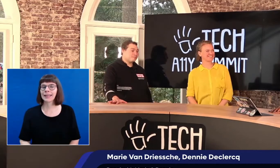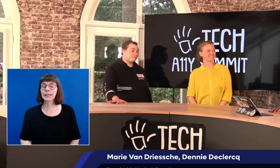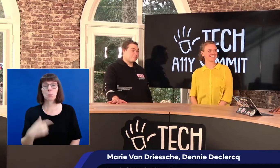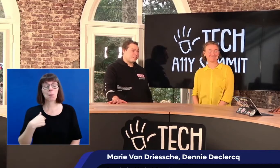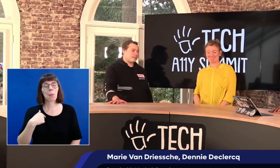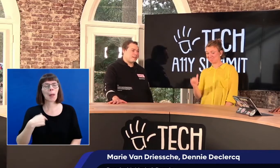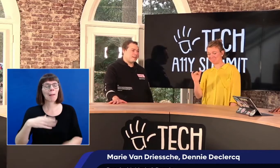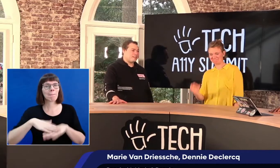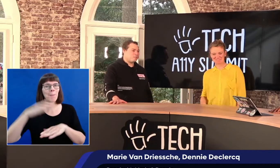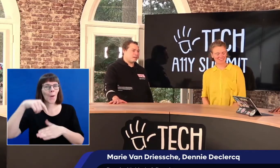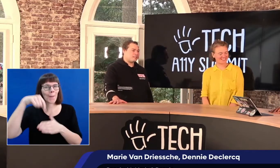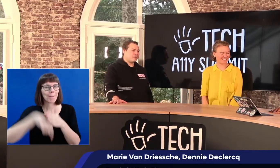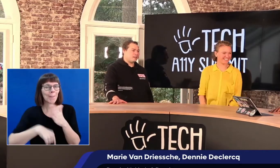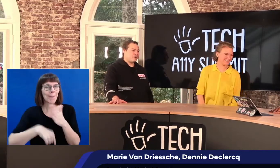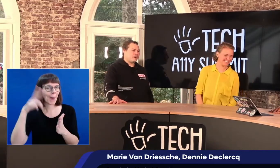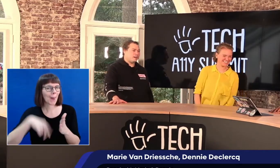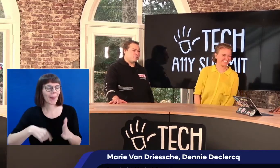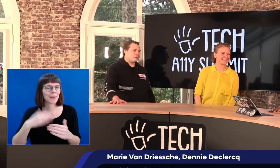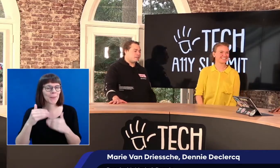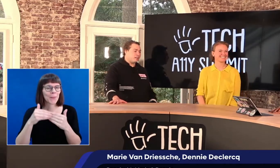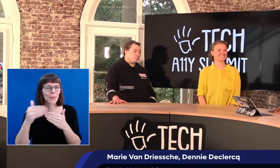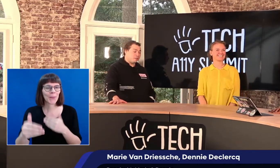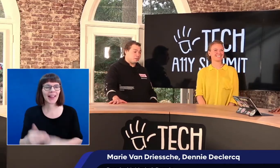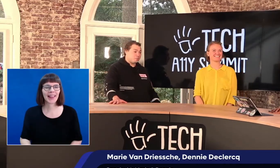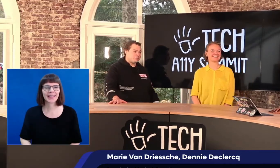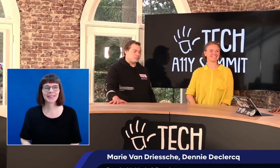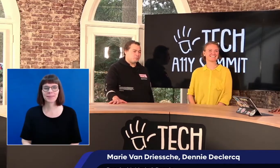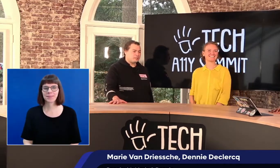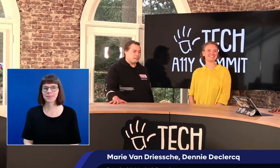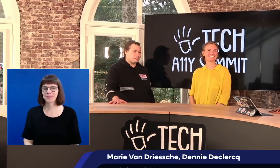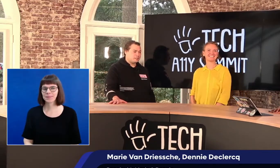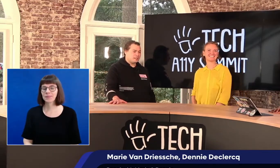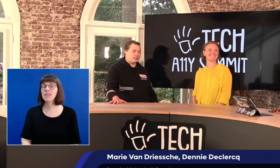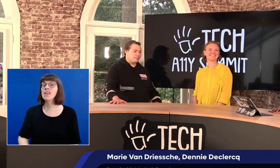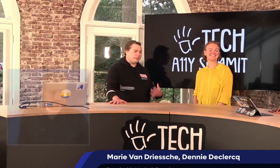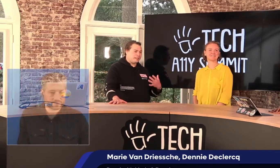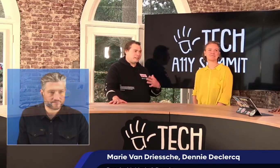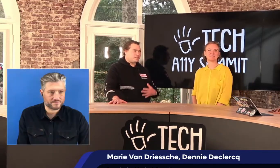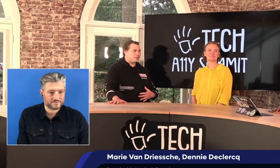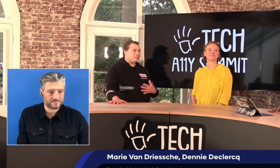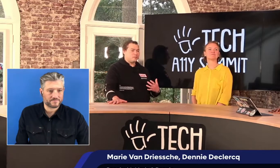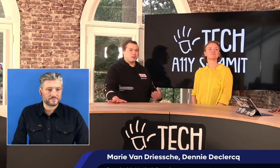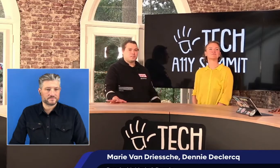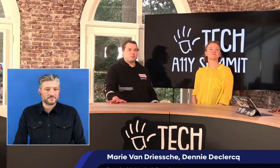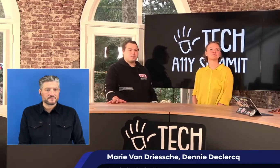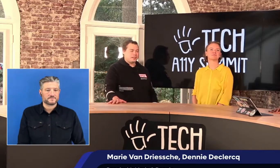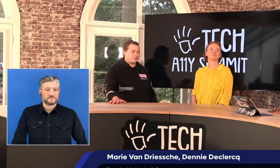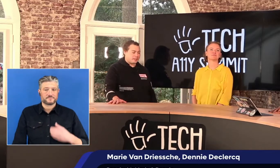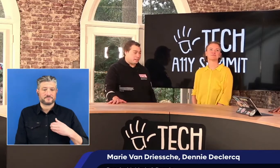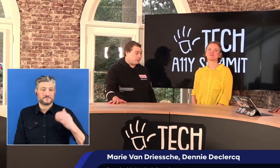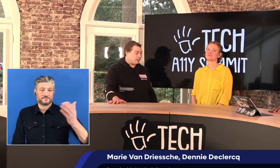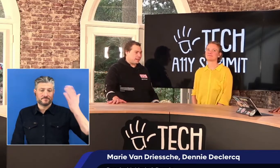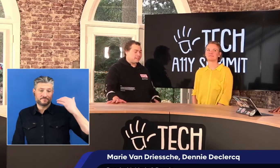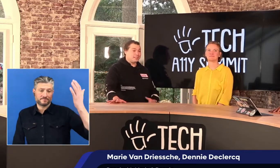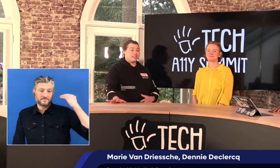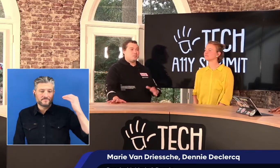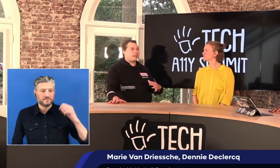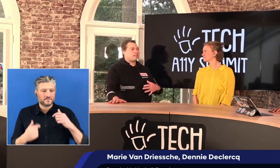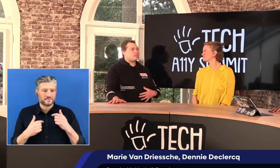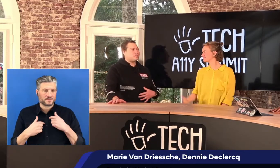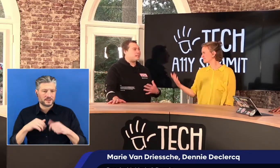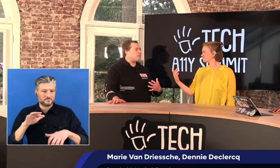So that's a good point. In the past, I worked with all my documents with Comic Sans. It really worked for me really great. And